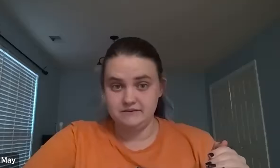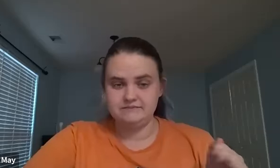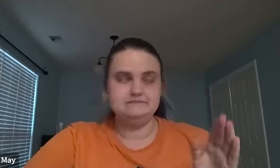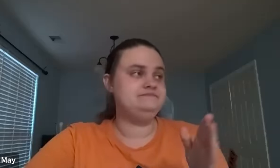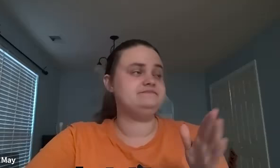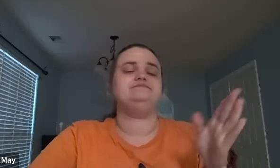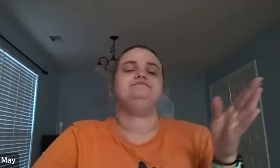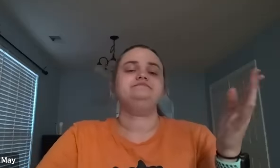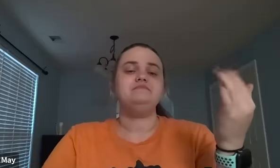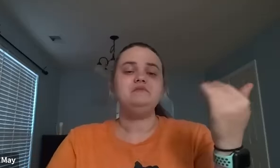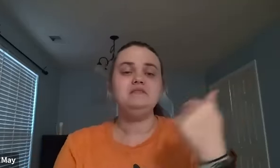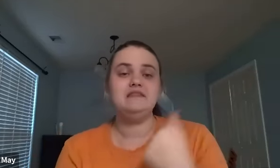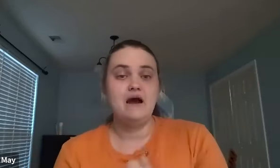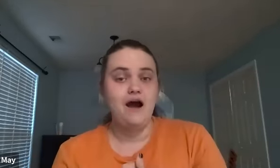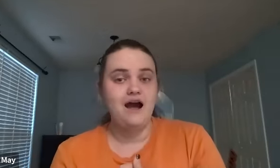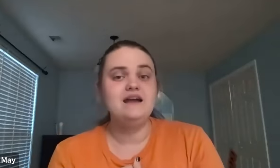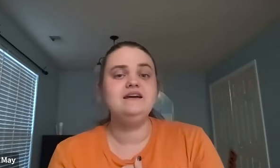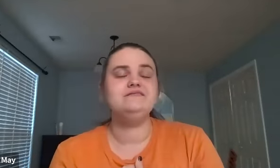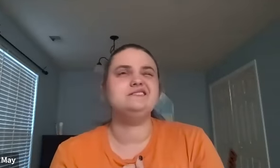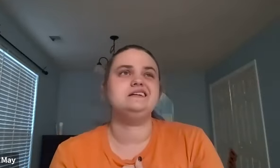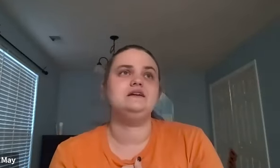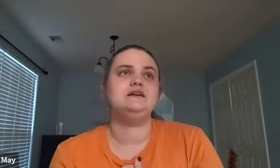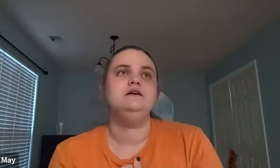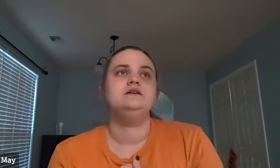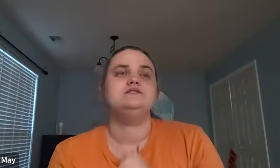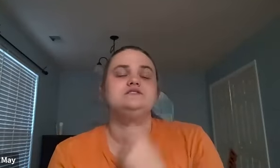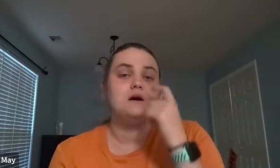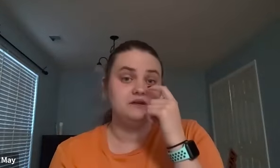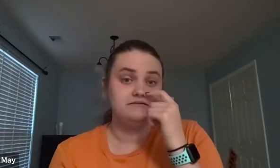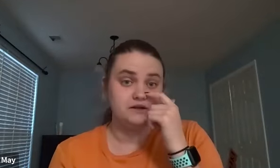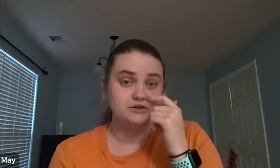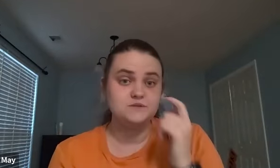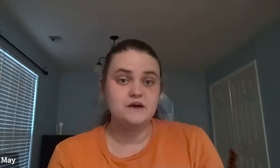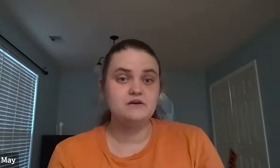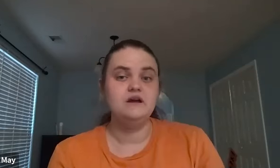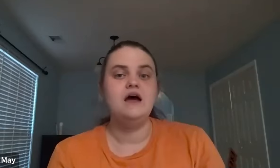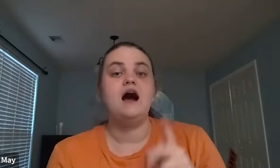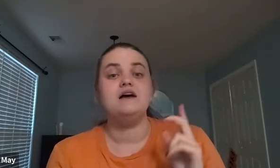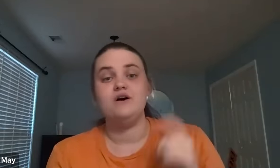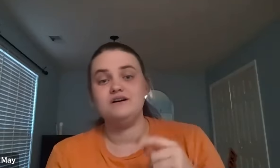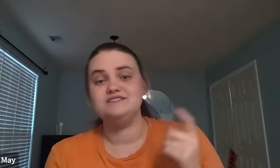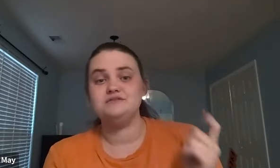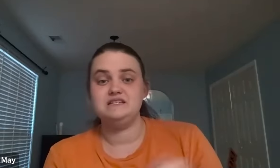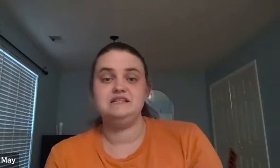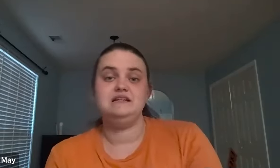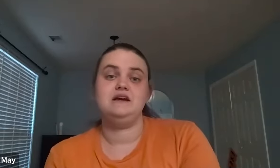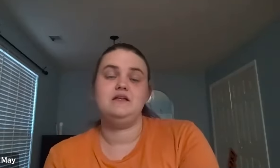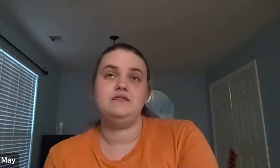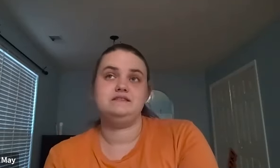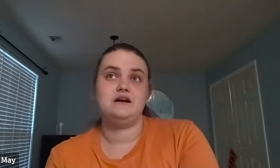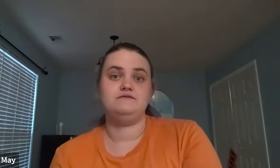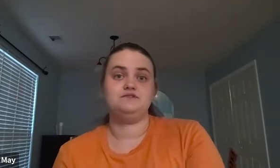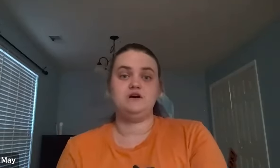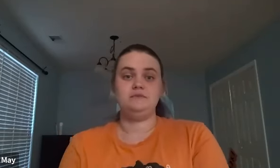zombie. Now I have seen zombie finger spelled. I have also seen the sign for zombie